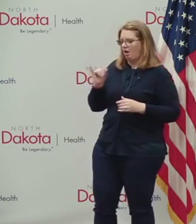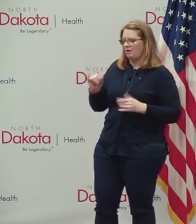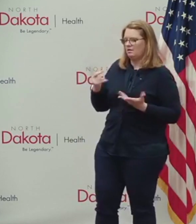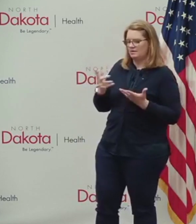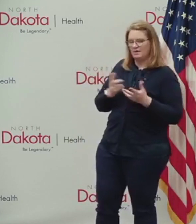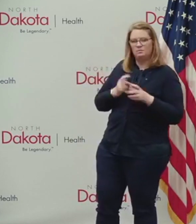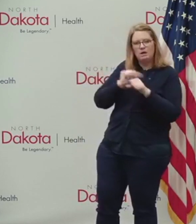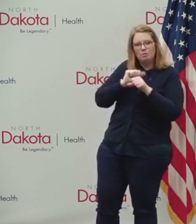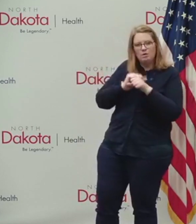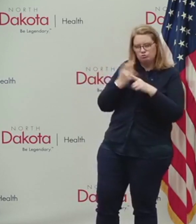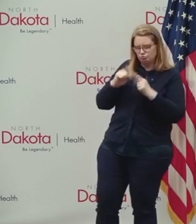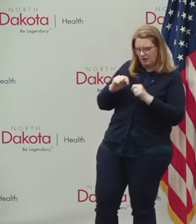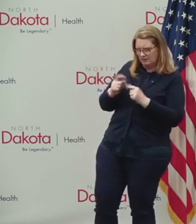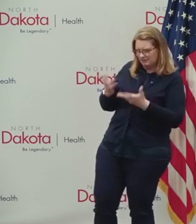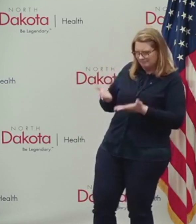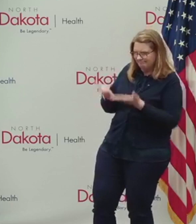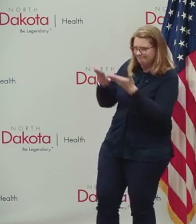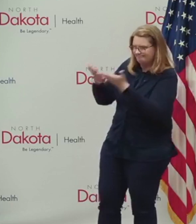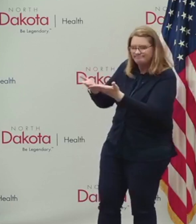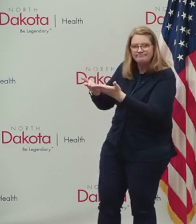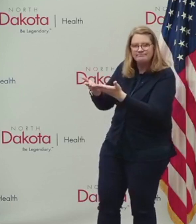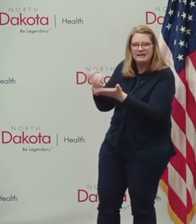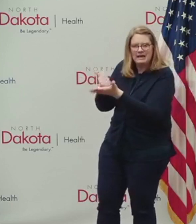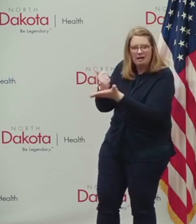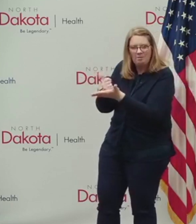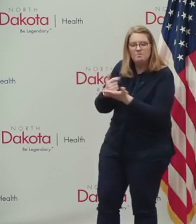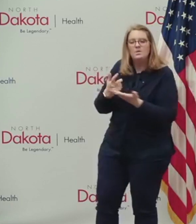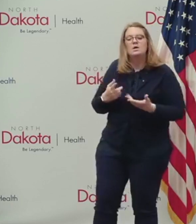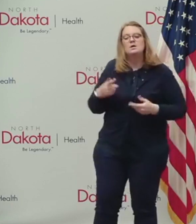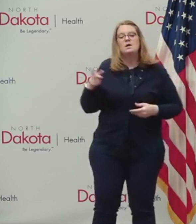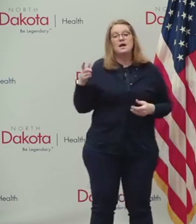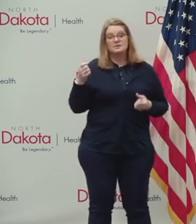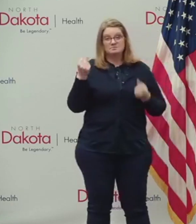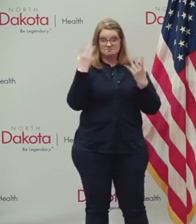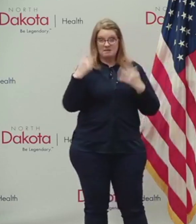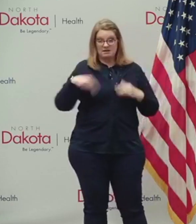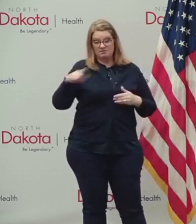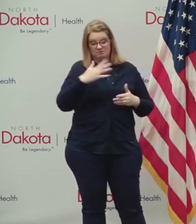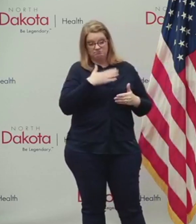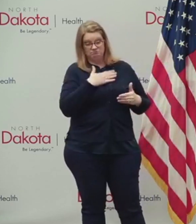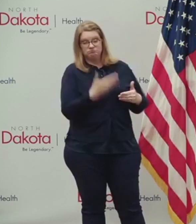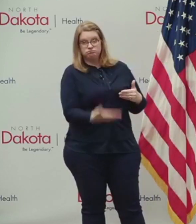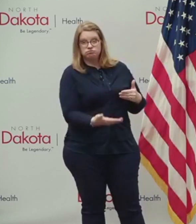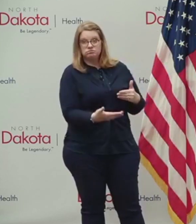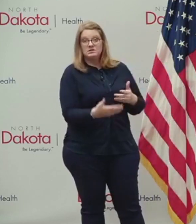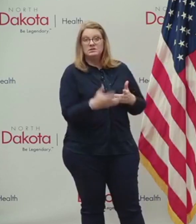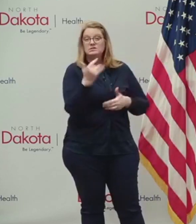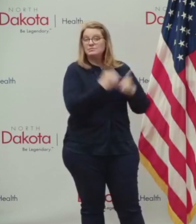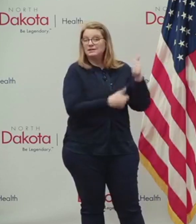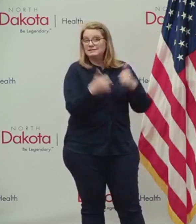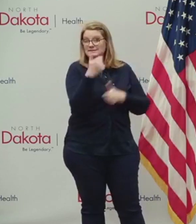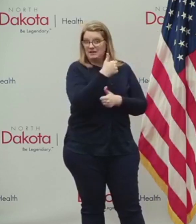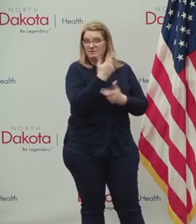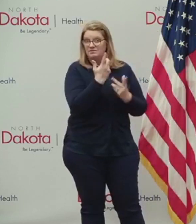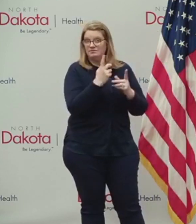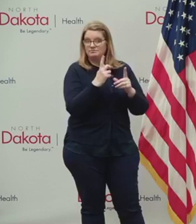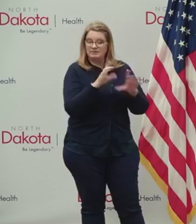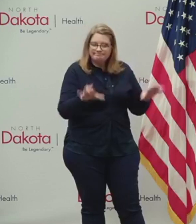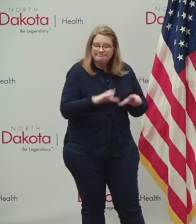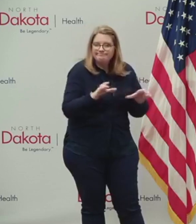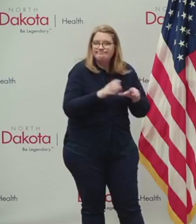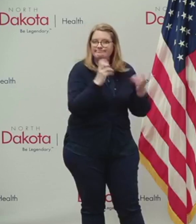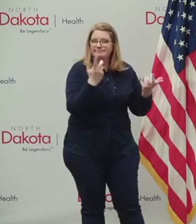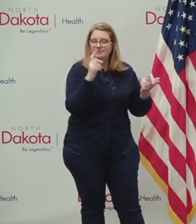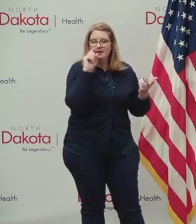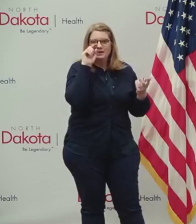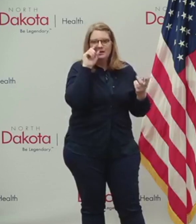need. And many of them have stepped up with their either by executive action or through their city commissions this week to take action.